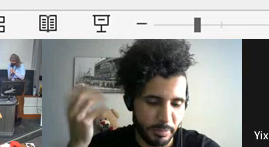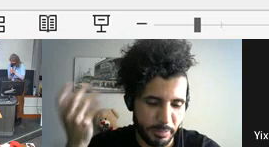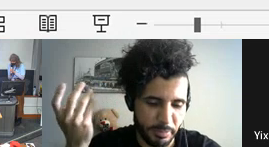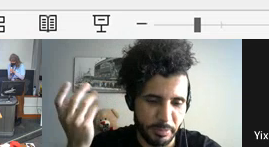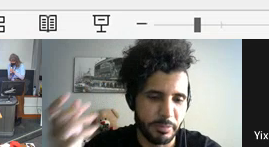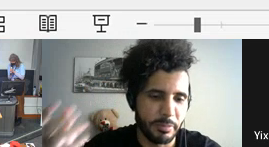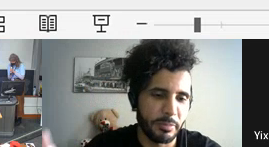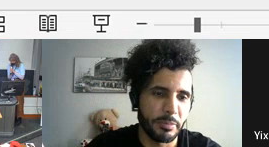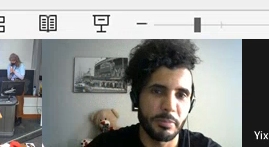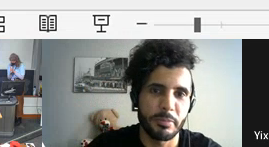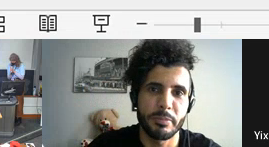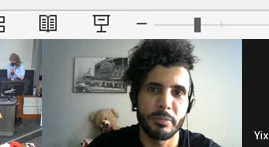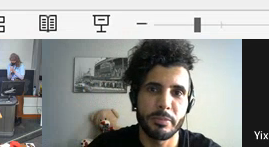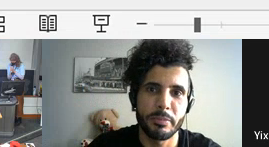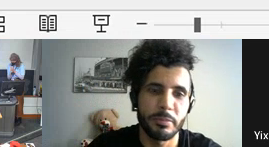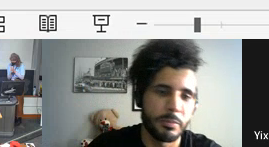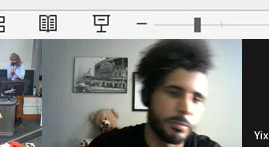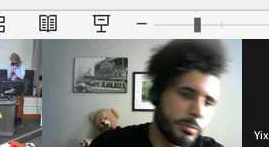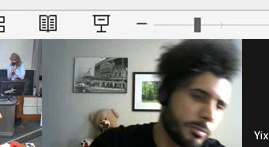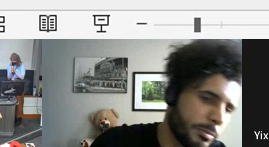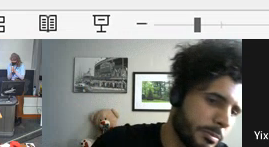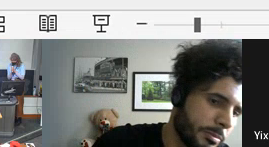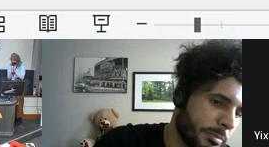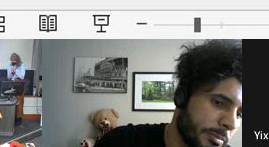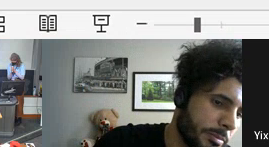Maybe try without the headset through the.